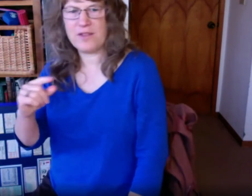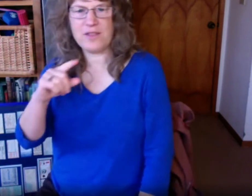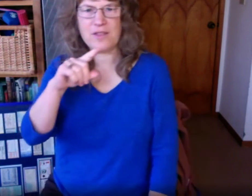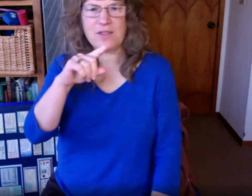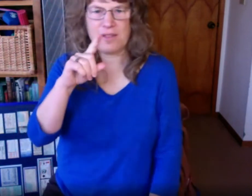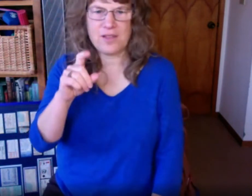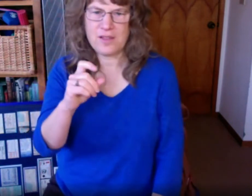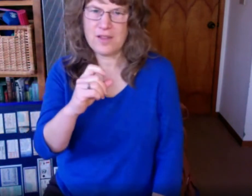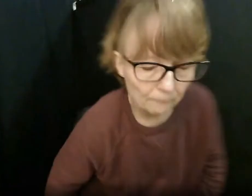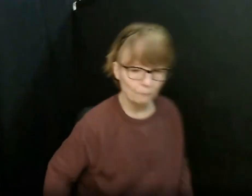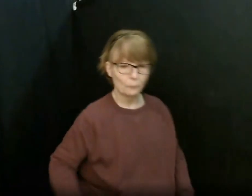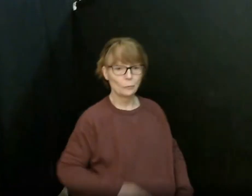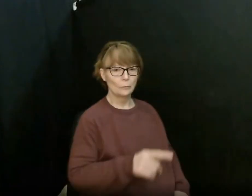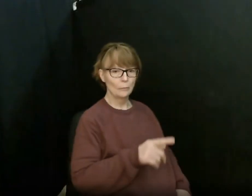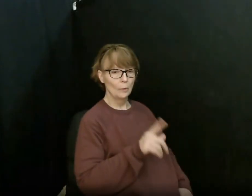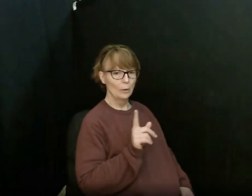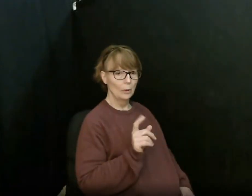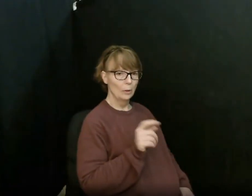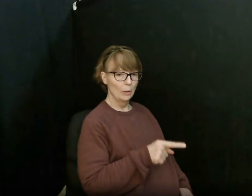sideways. Yeah. Okay.